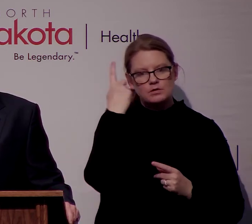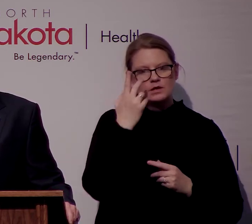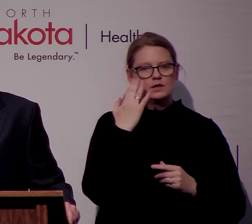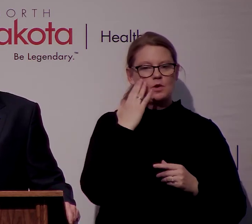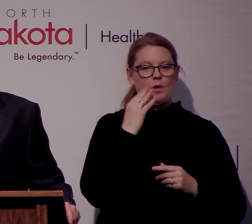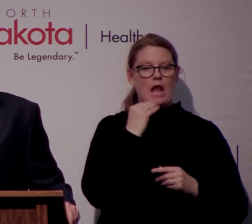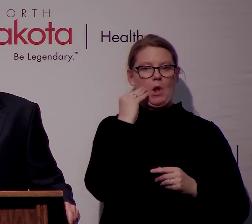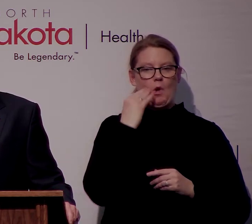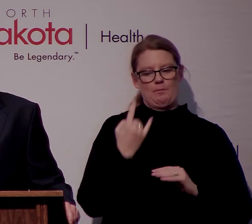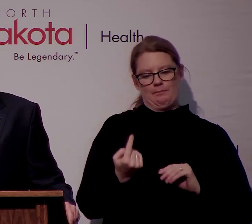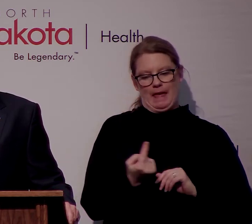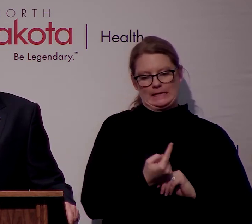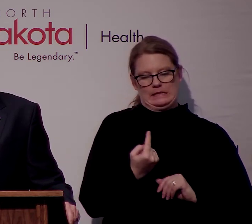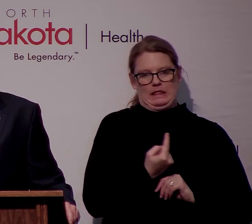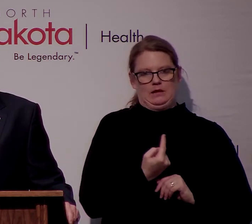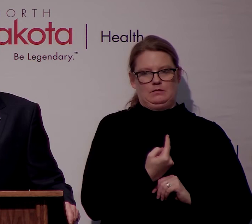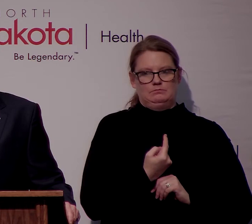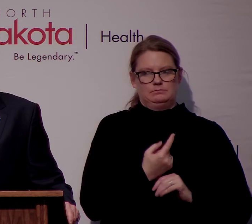at home,